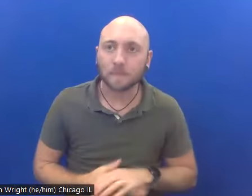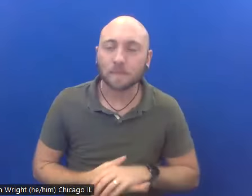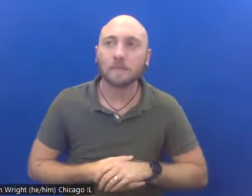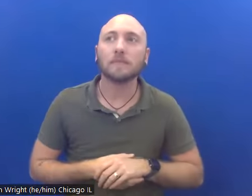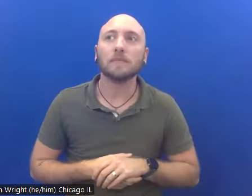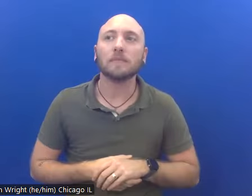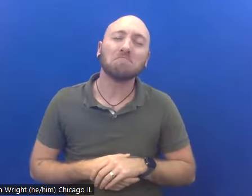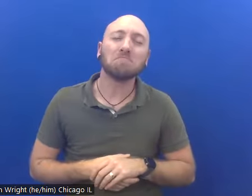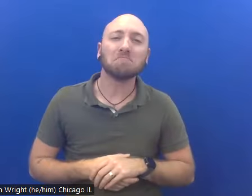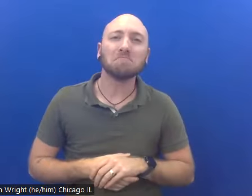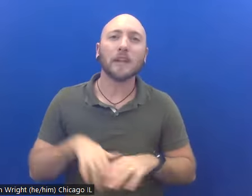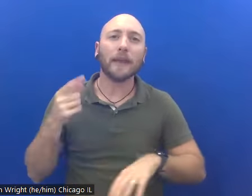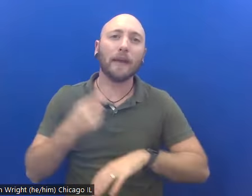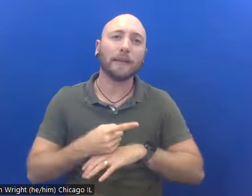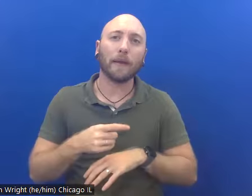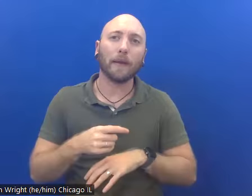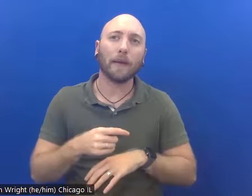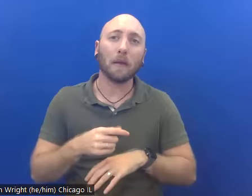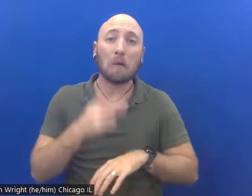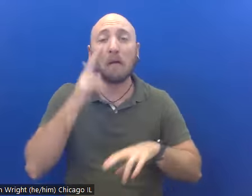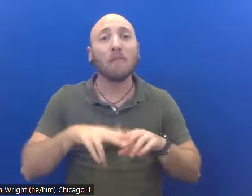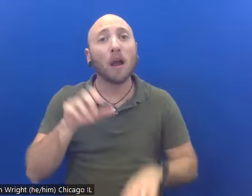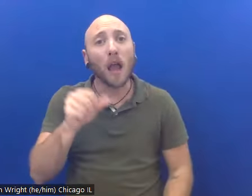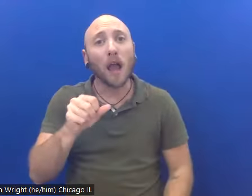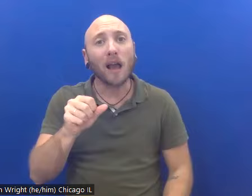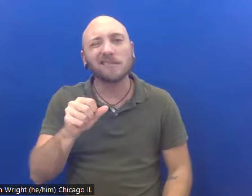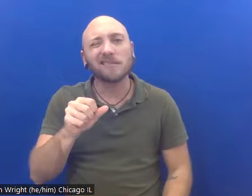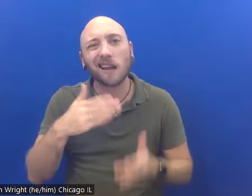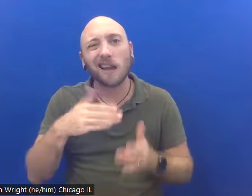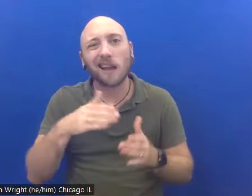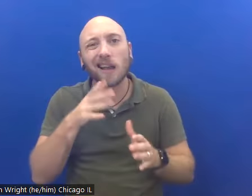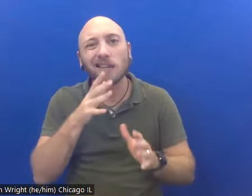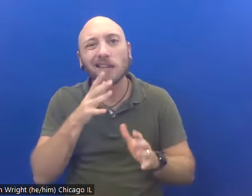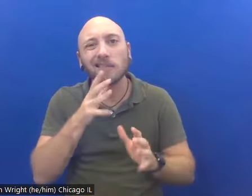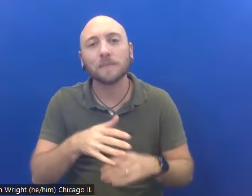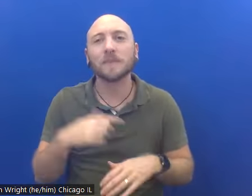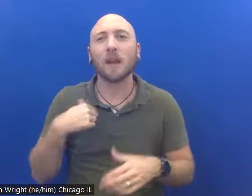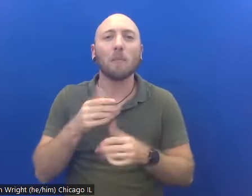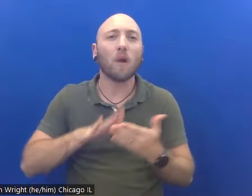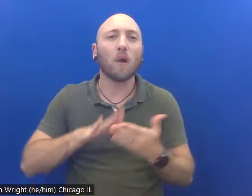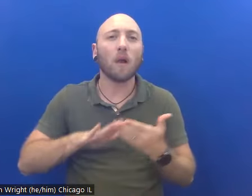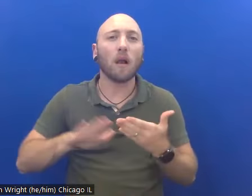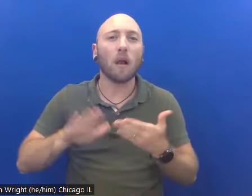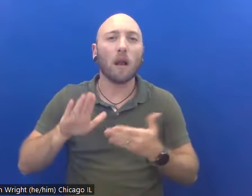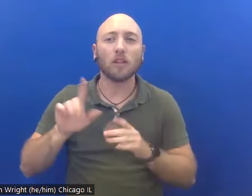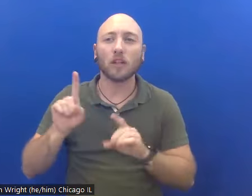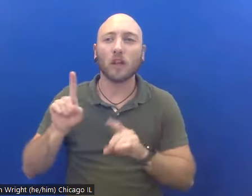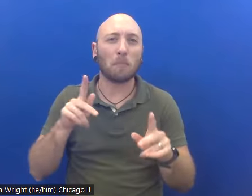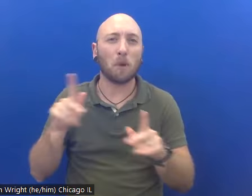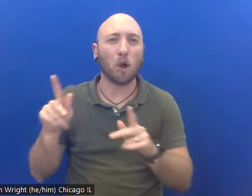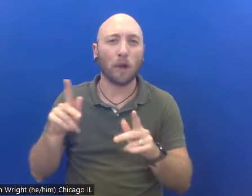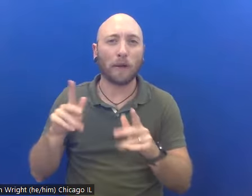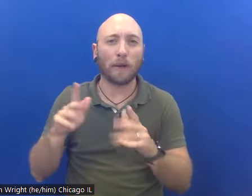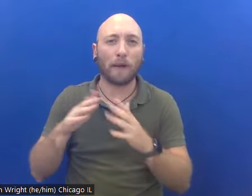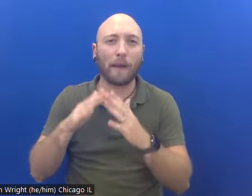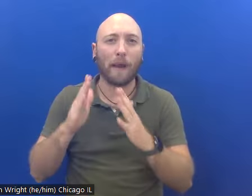went. I went to, before college, I went to a house party, but I wasn't comfortable losing control like that in front of